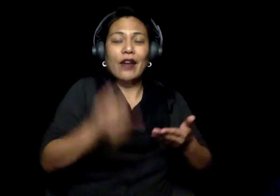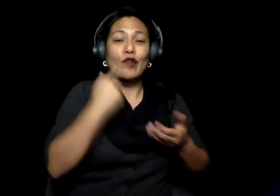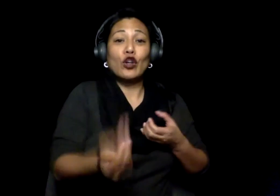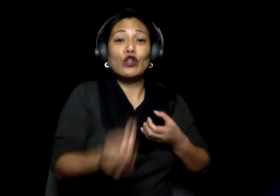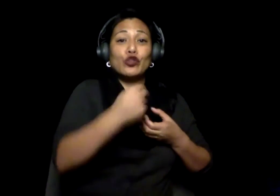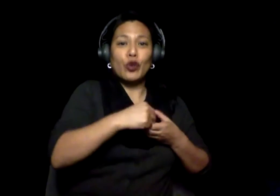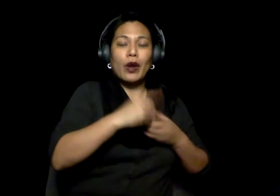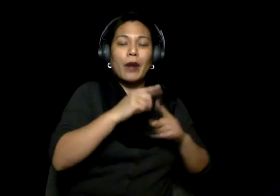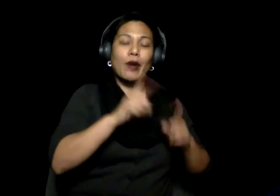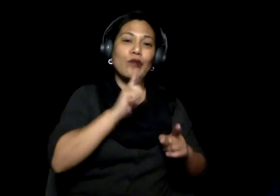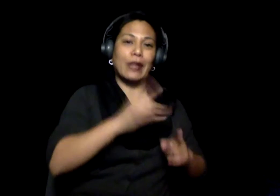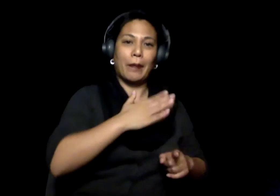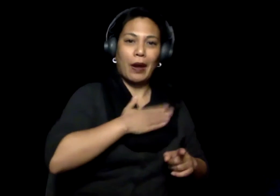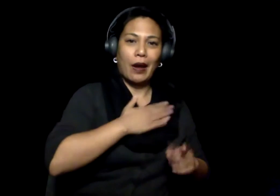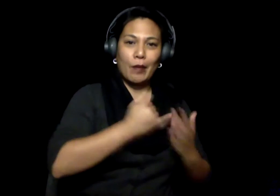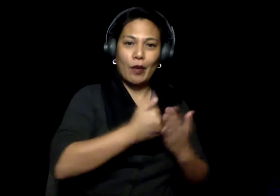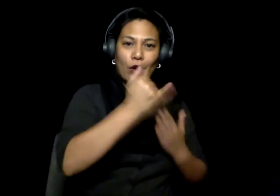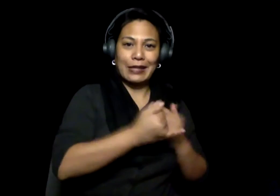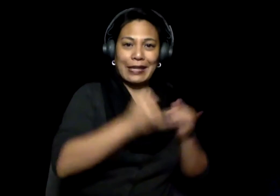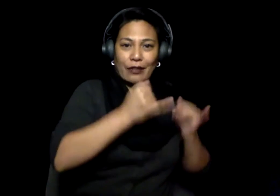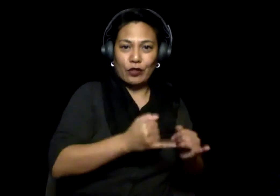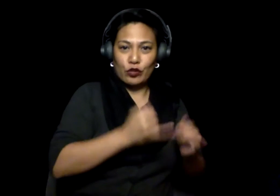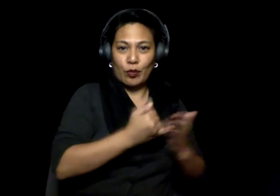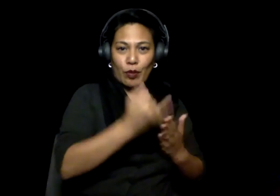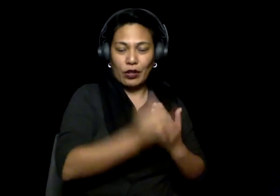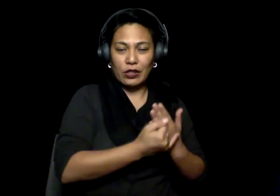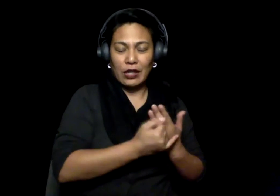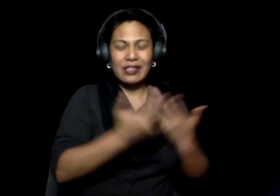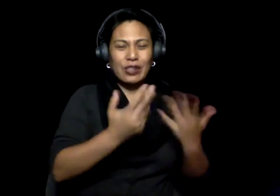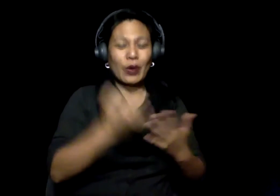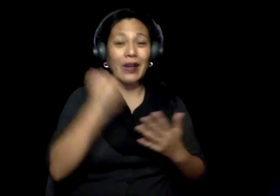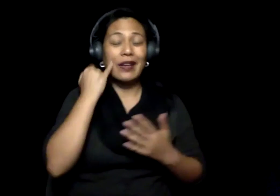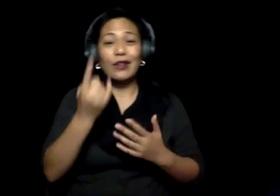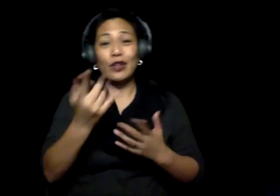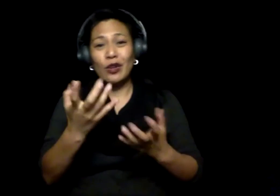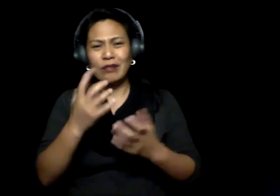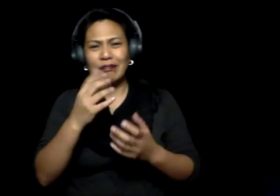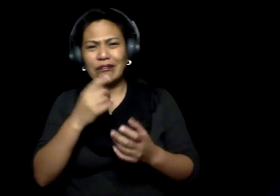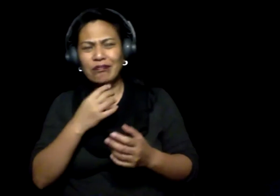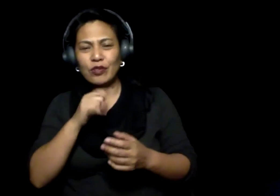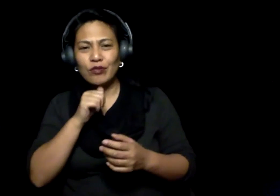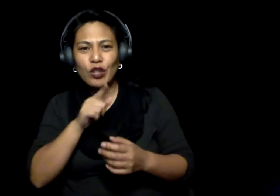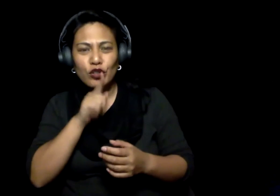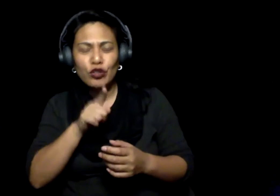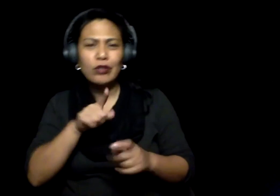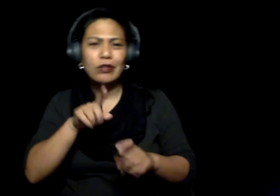individual. If you want to discuss it, the nuances, you can always talk to us.